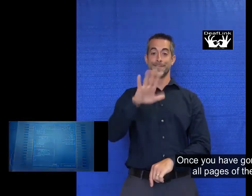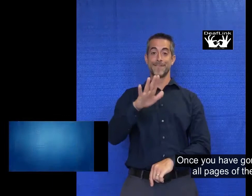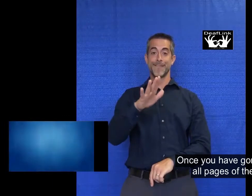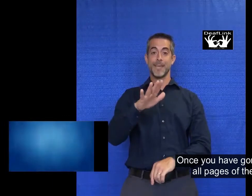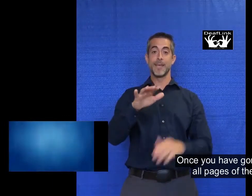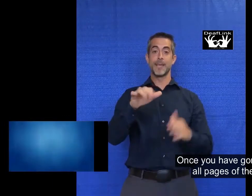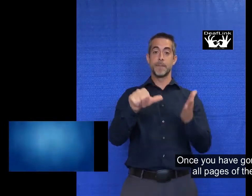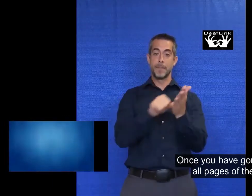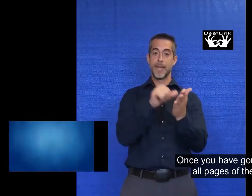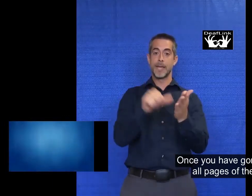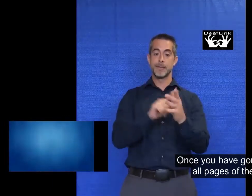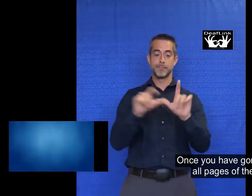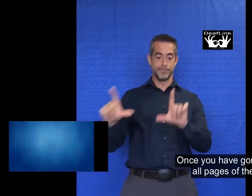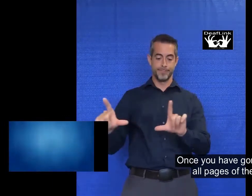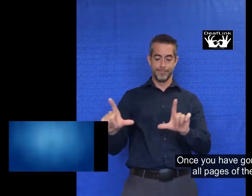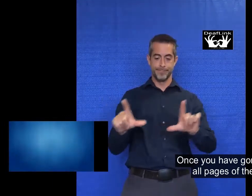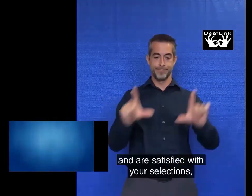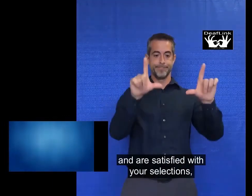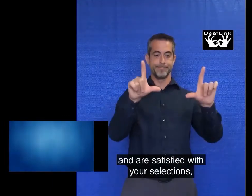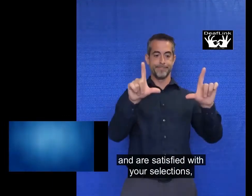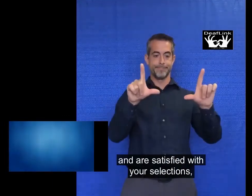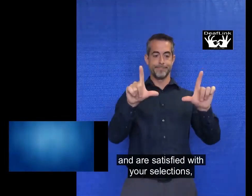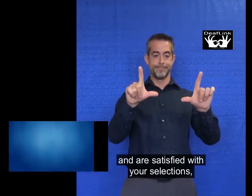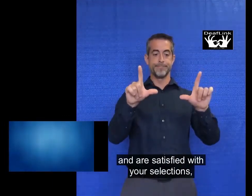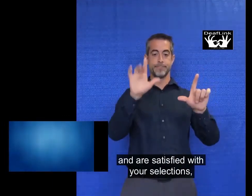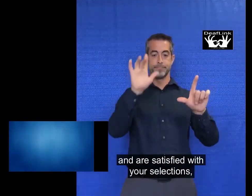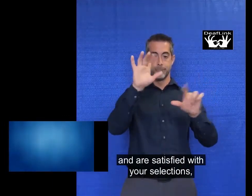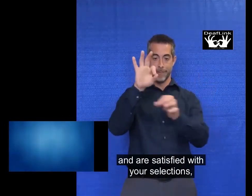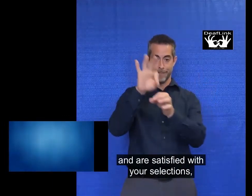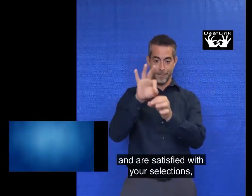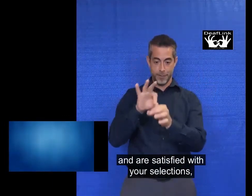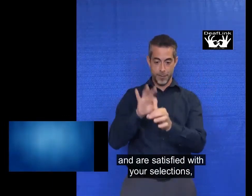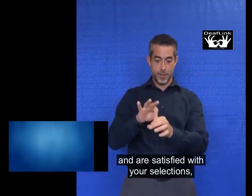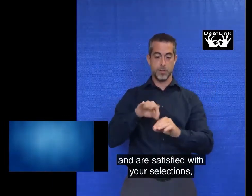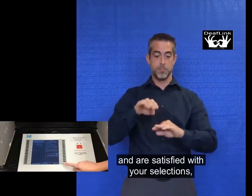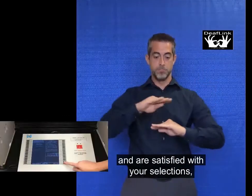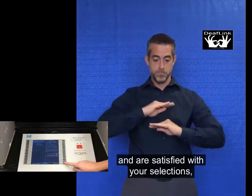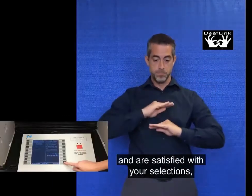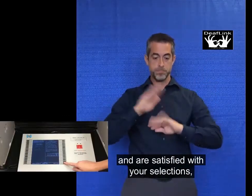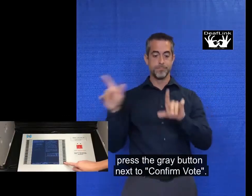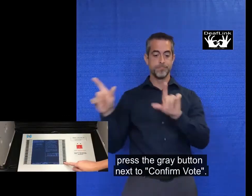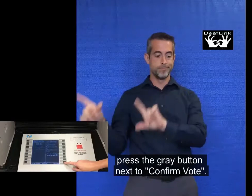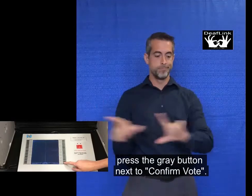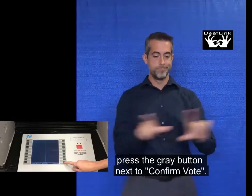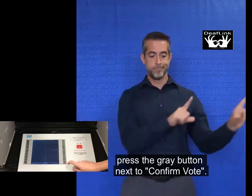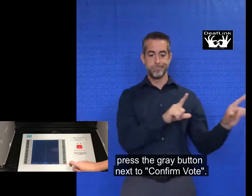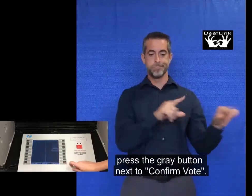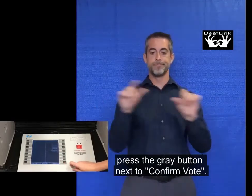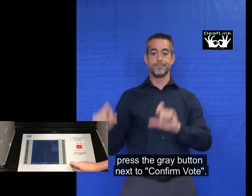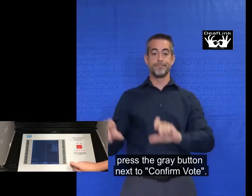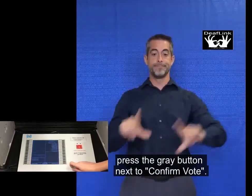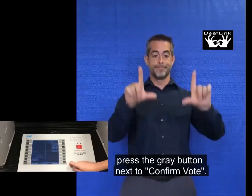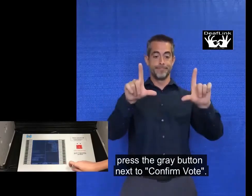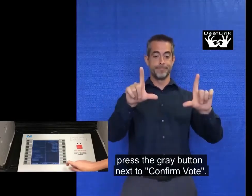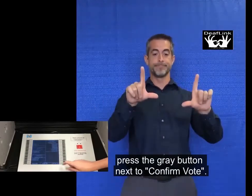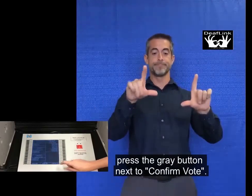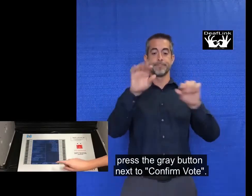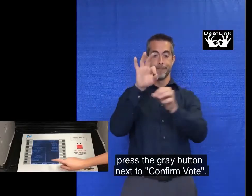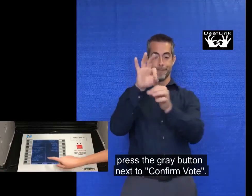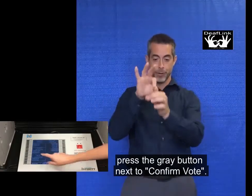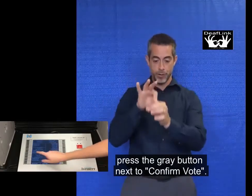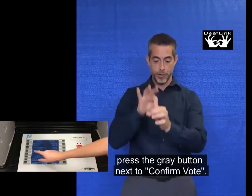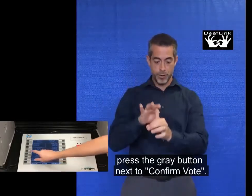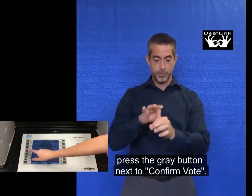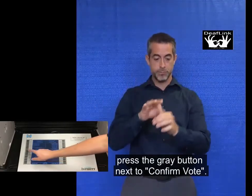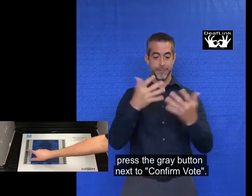Once you have gone through all pages of the ballot and are satisfied with your selections, press the gray button next to